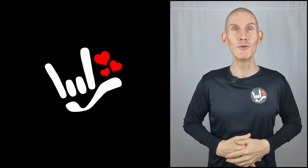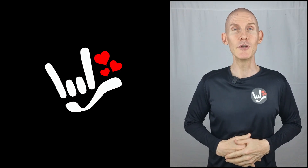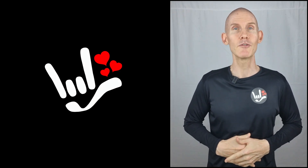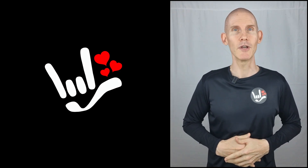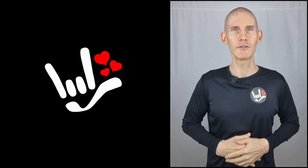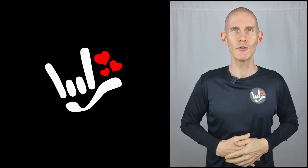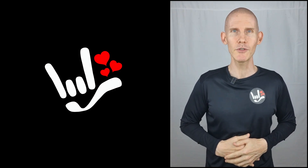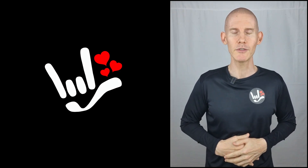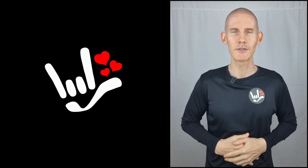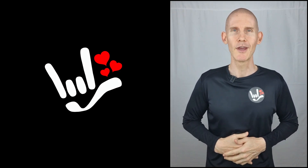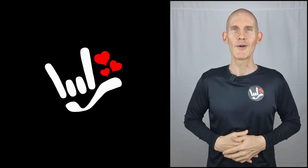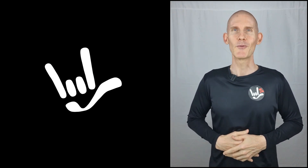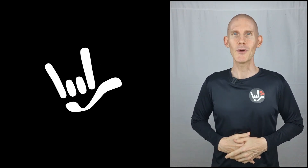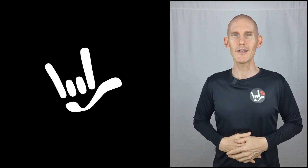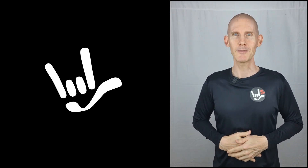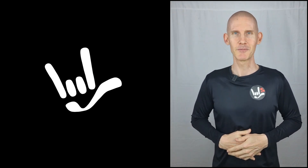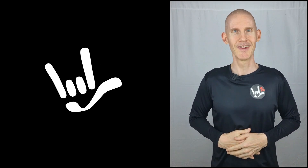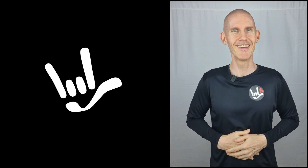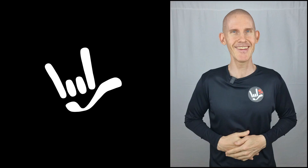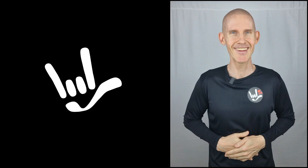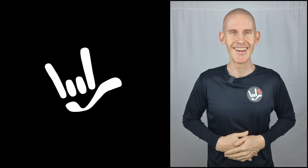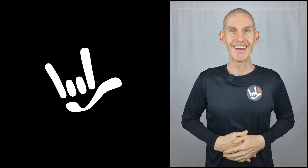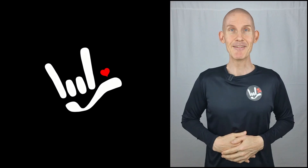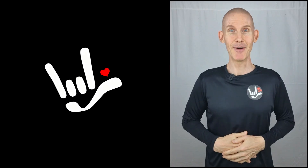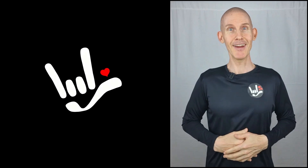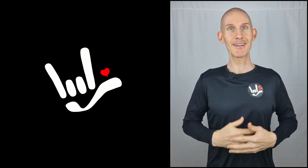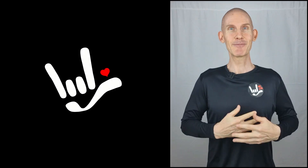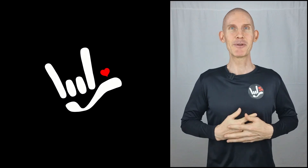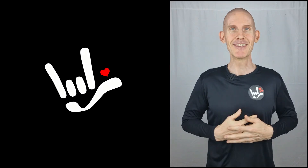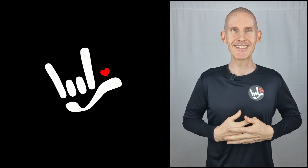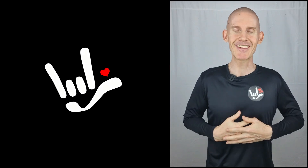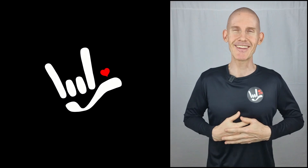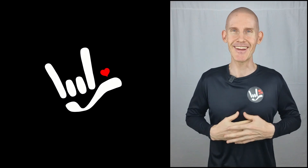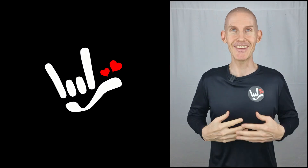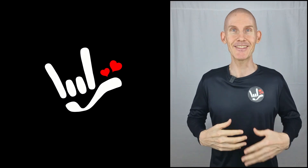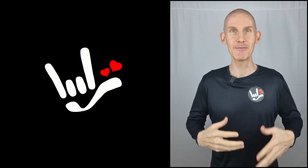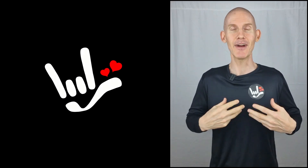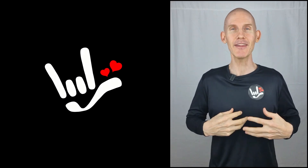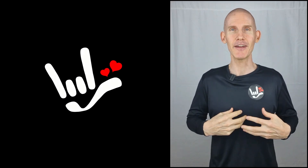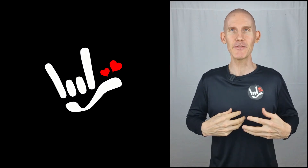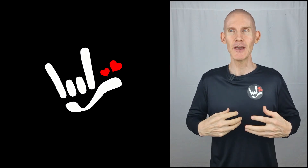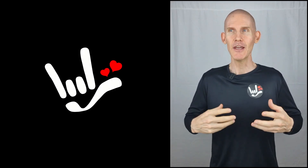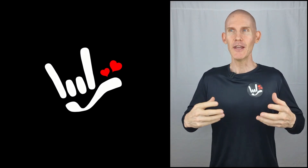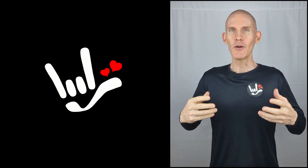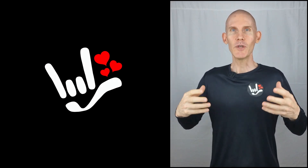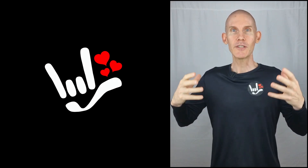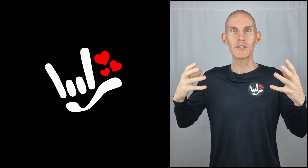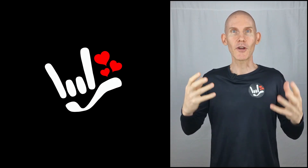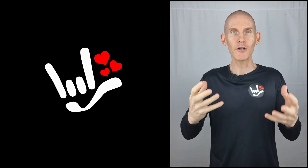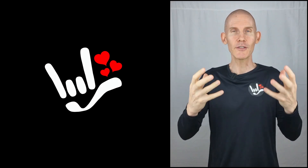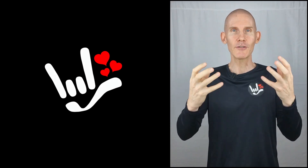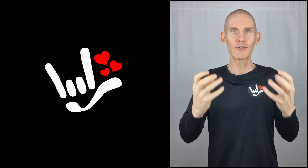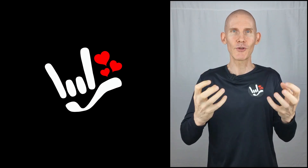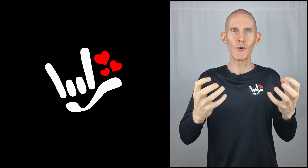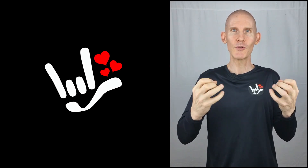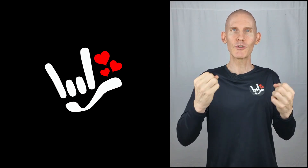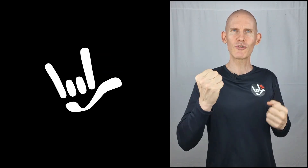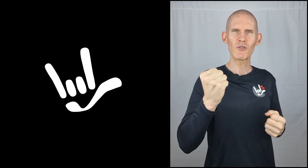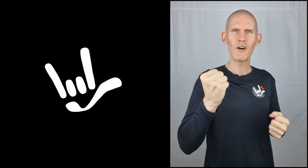Year resolutions? Well, in my experience, at least in my life, we start so strong